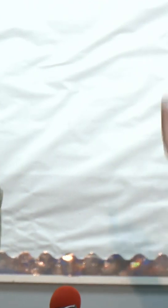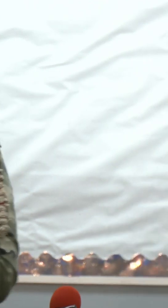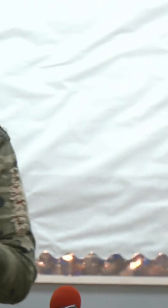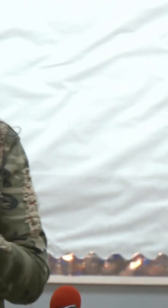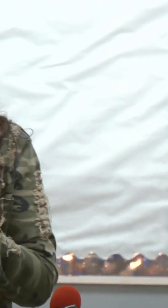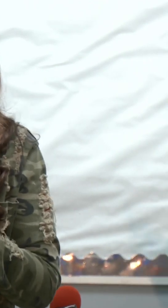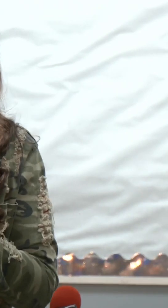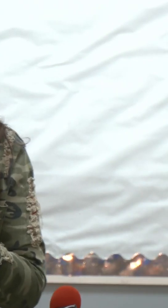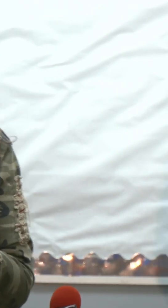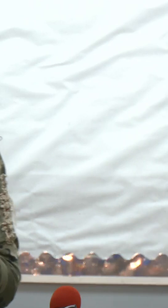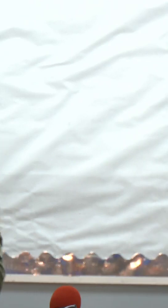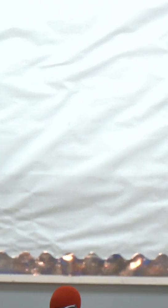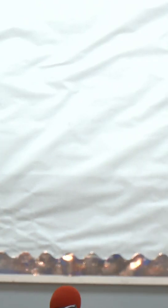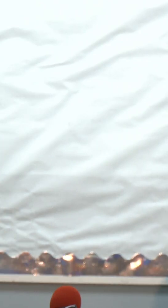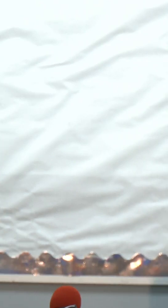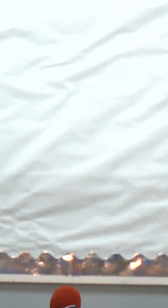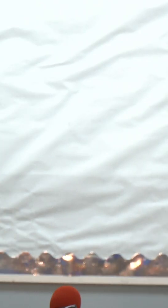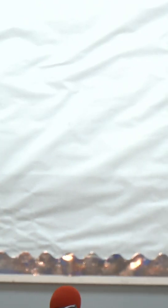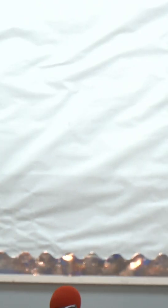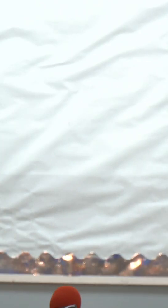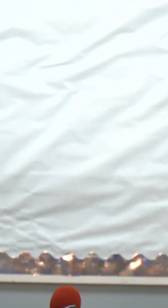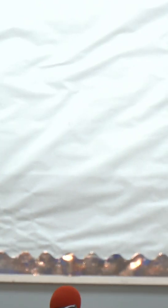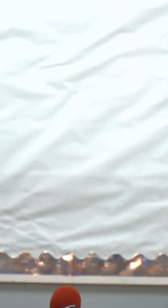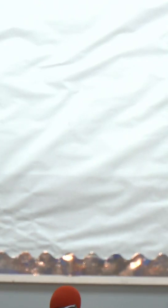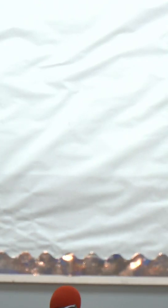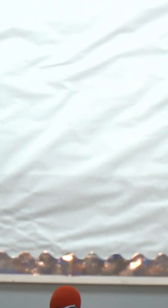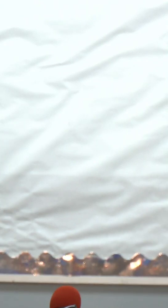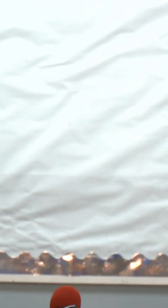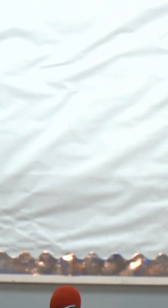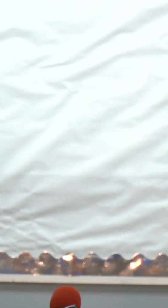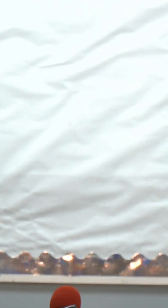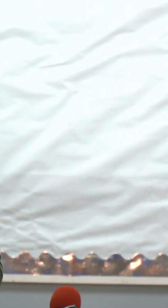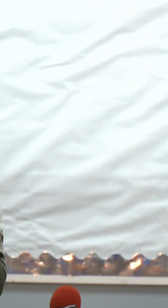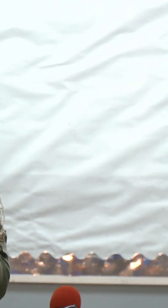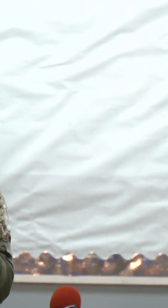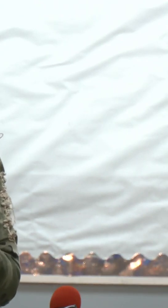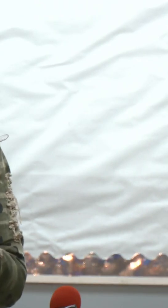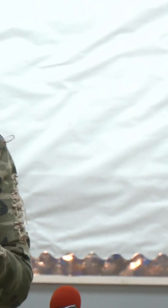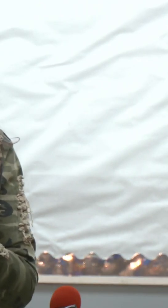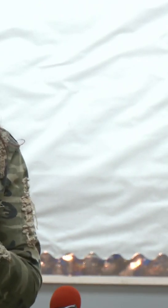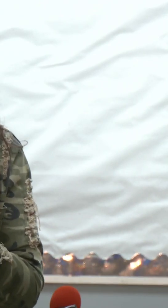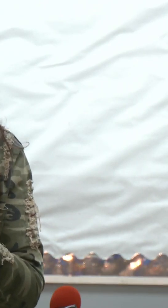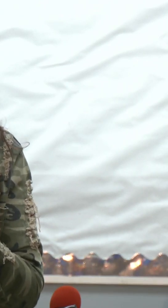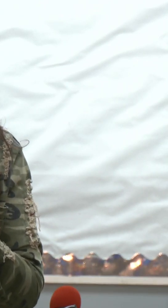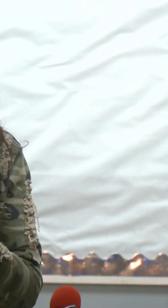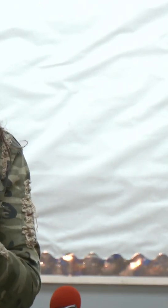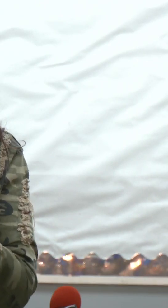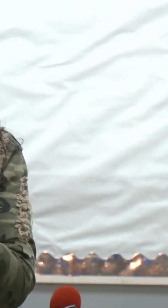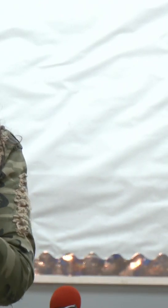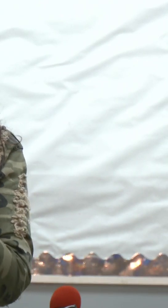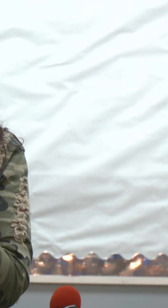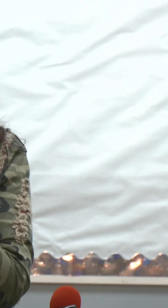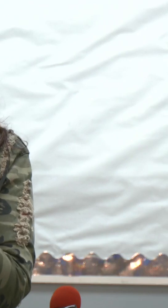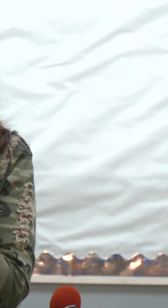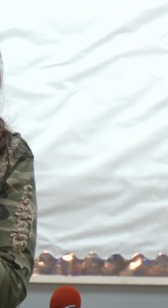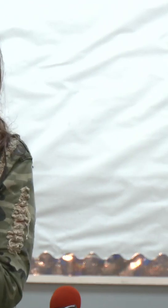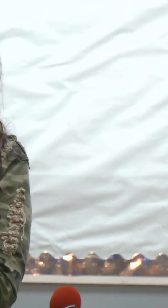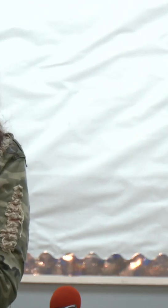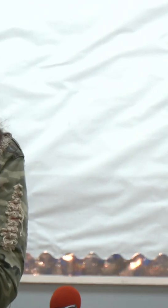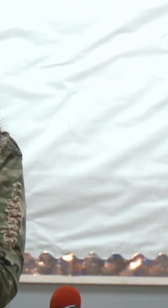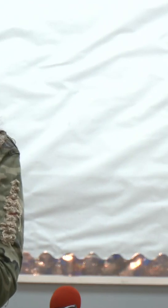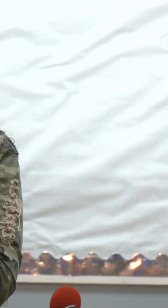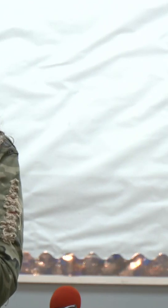hiring and looking for seasonal positions like lifeguards, front desk workers at our rec centers. I know